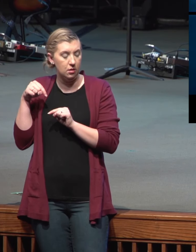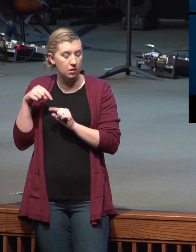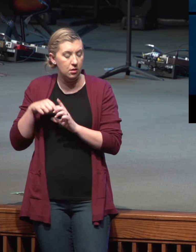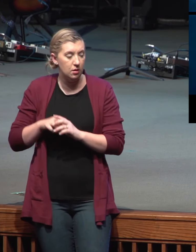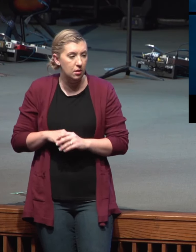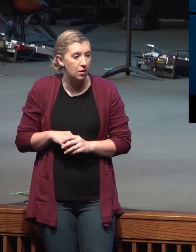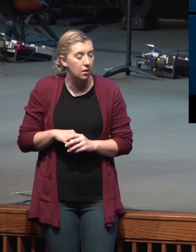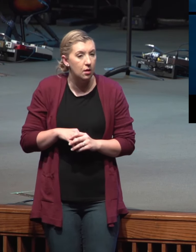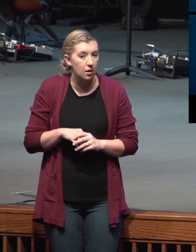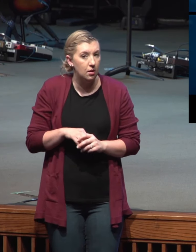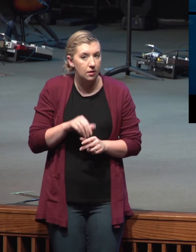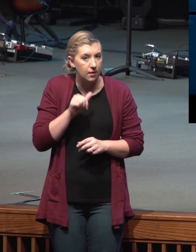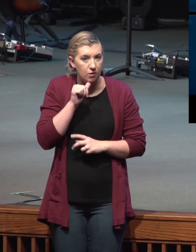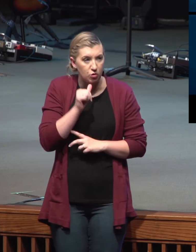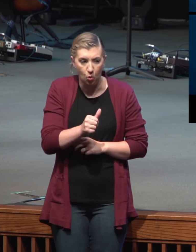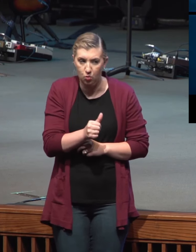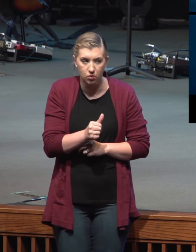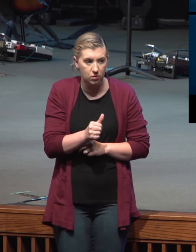They don't